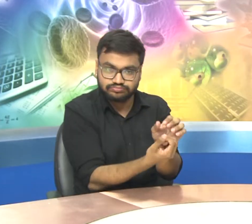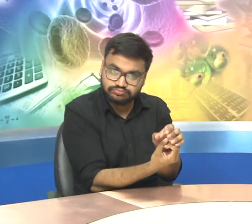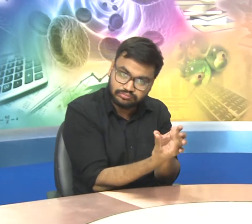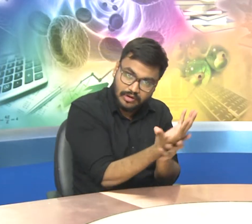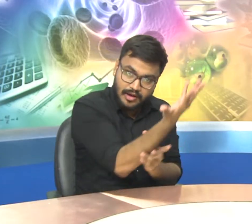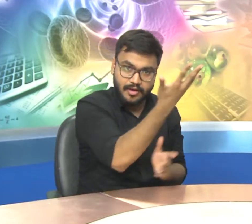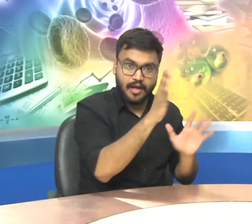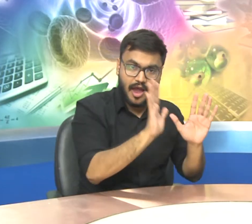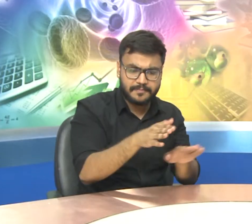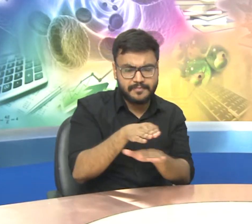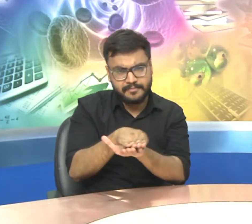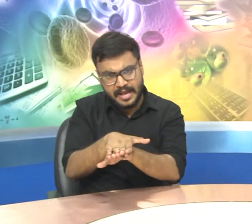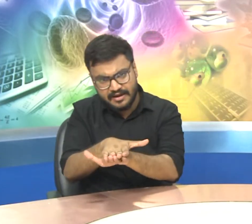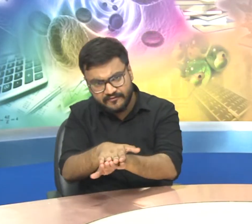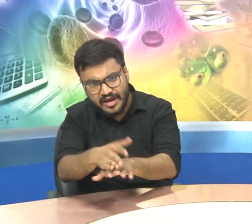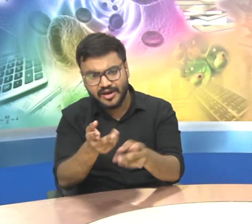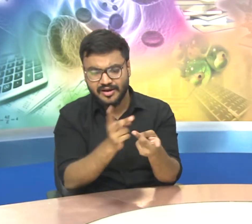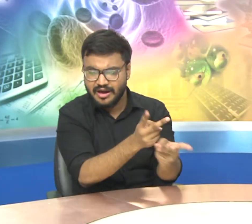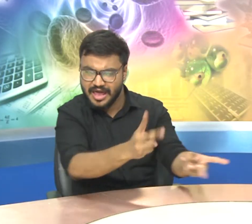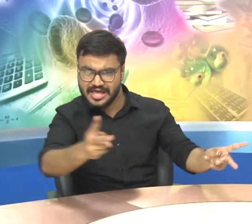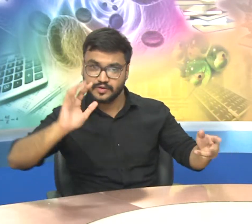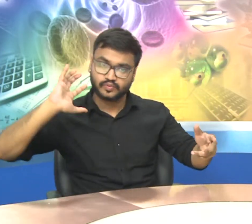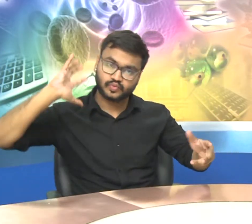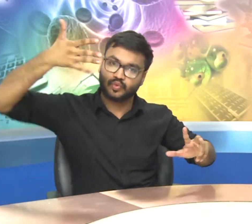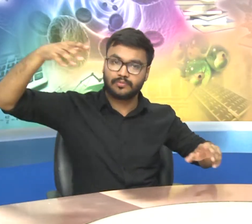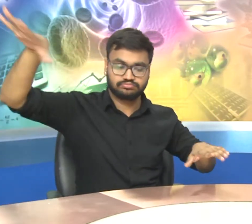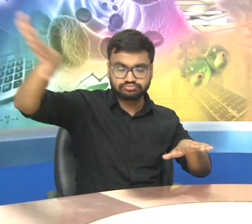and their plants and animals grow well,